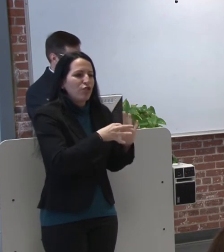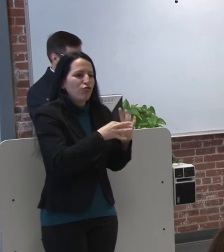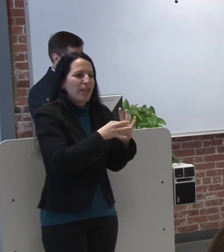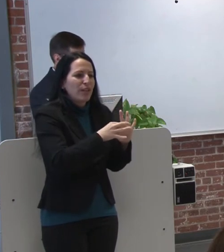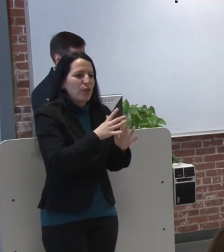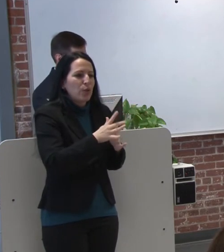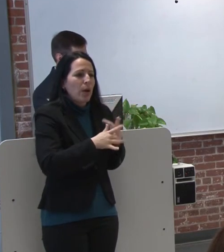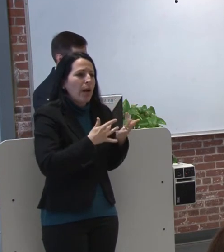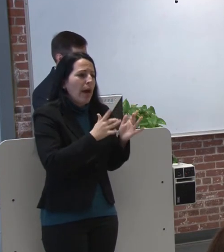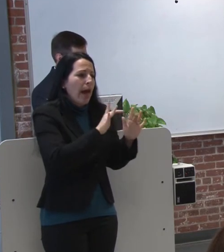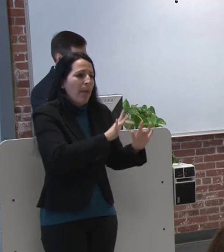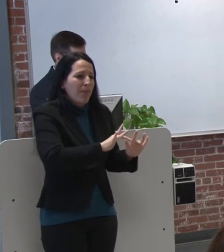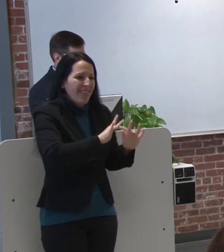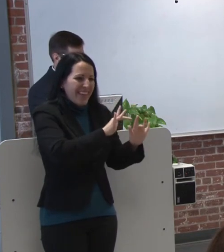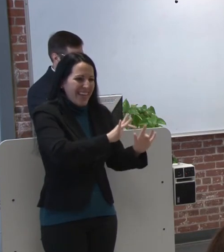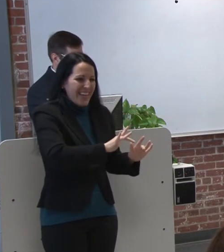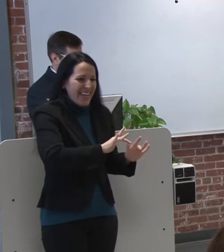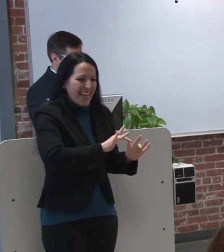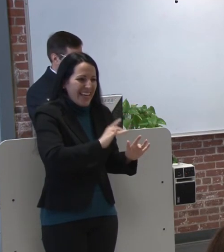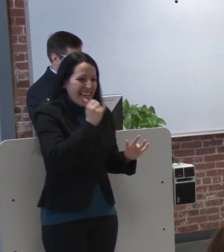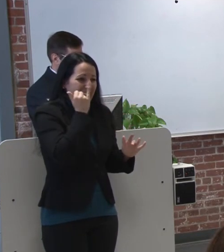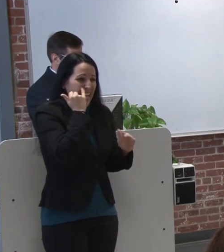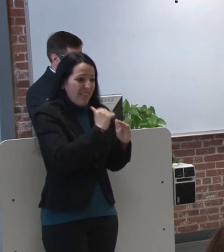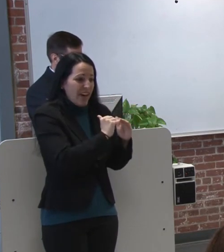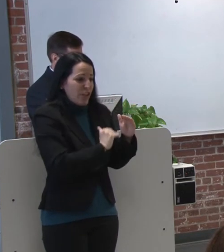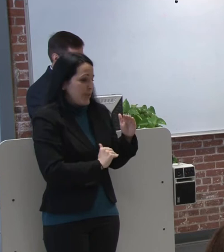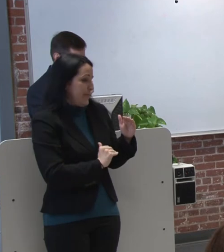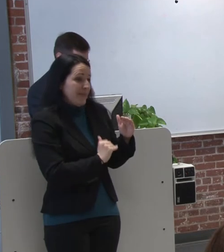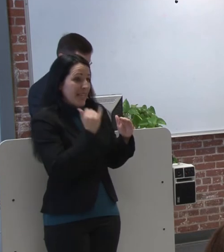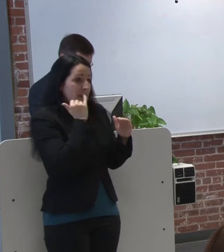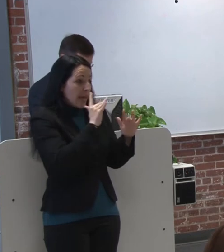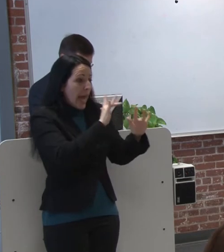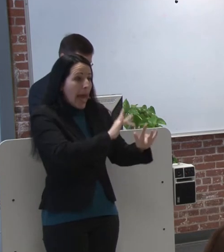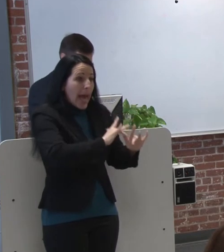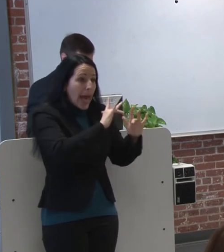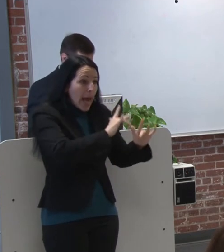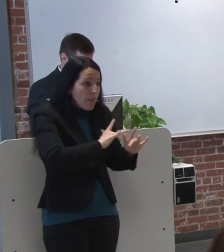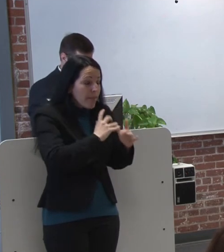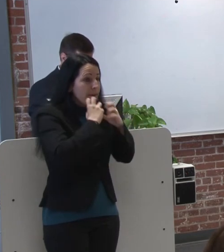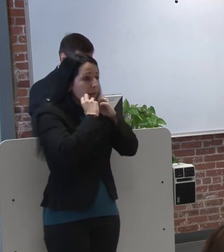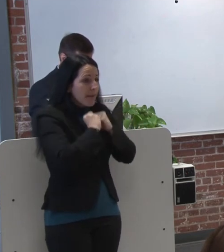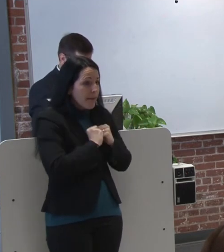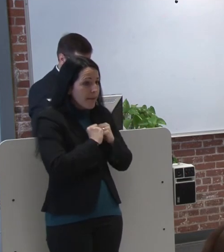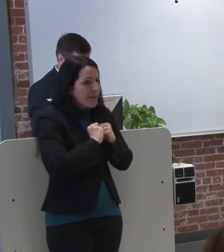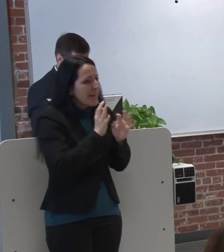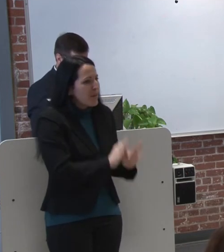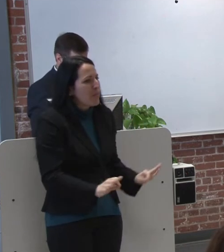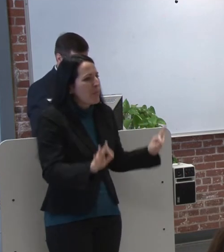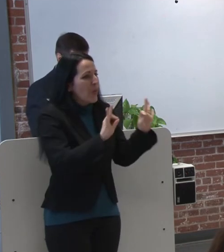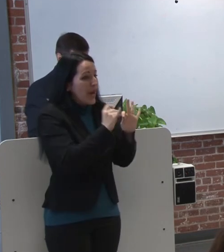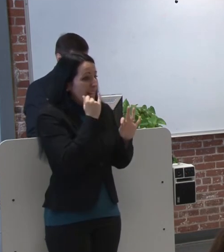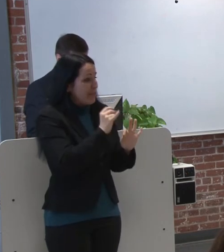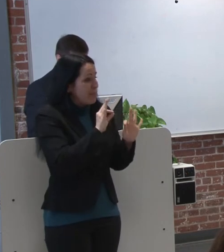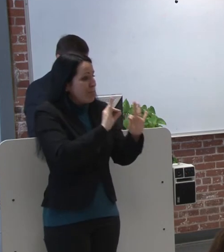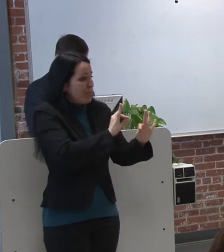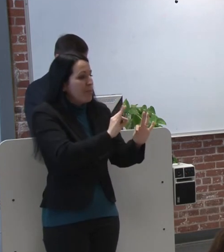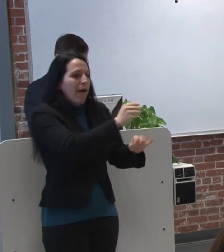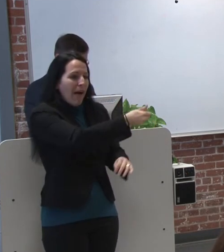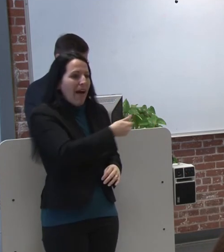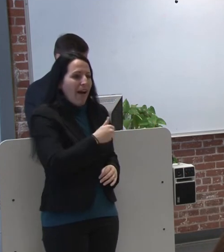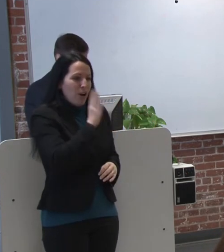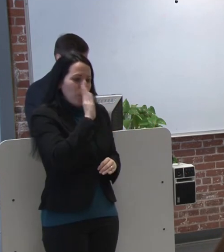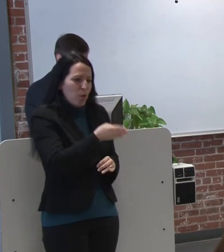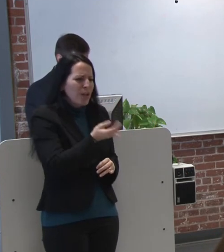score above a certain level on empathy. So I think that's certainly something that you look to, and I think the population that's